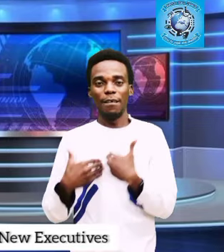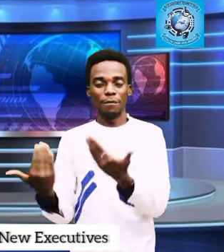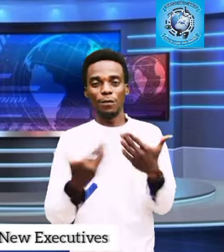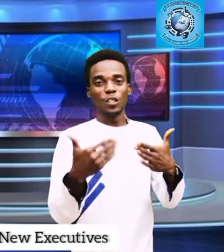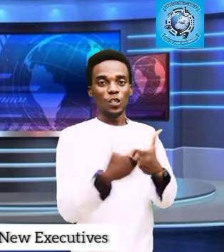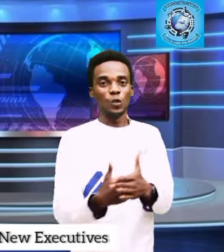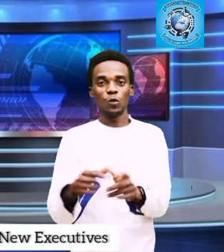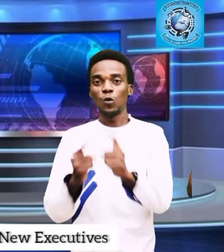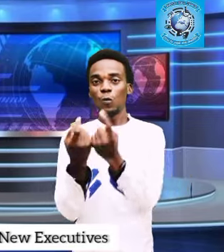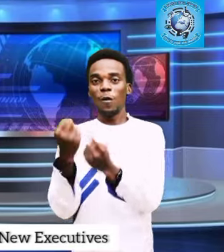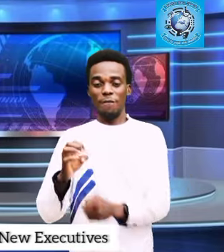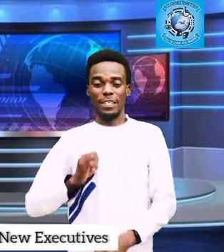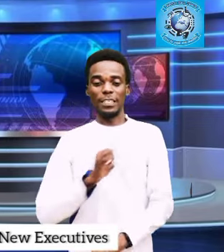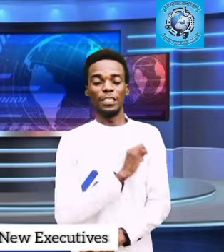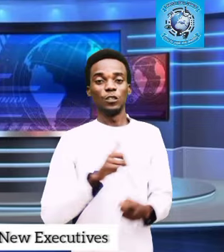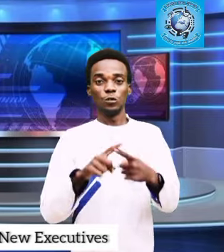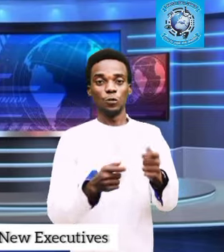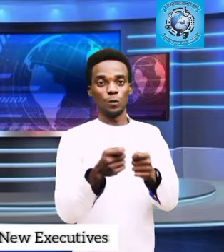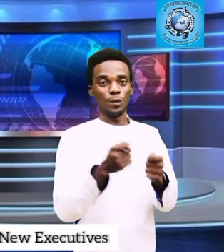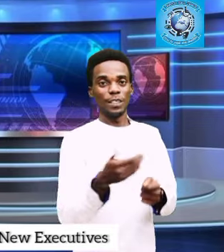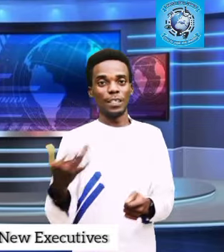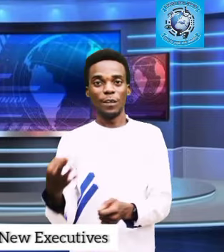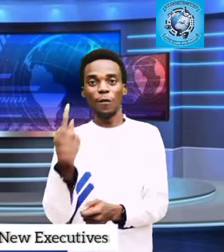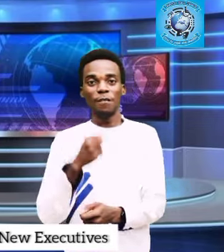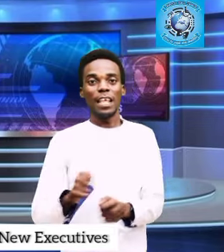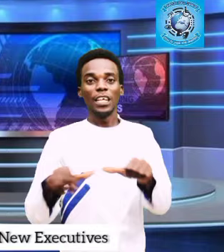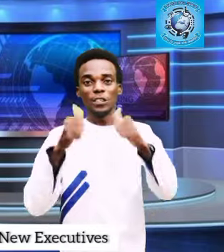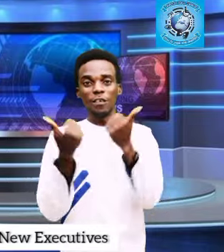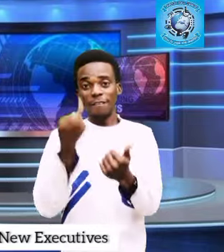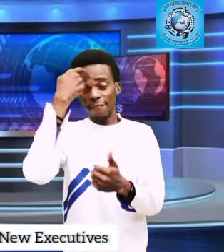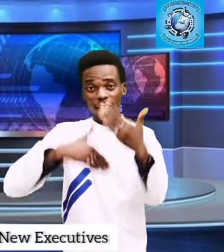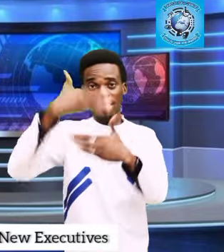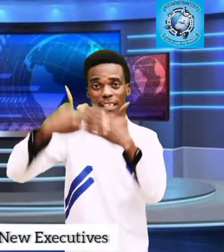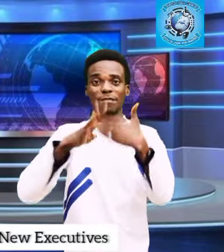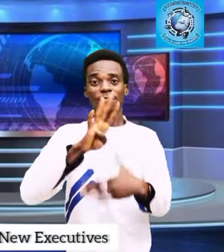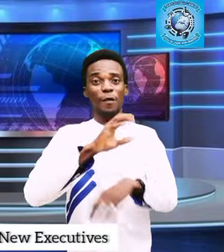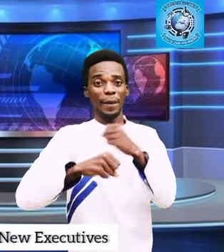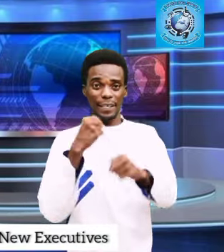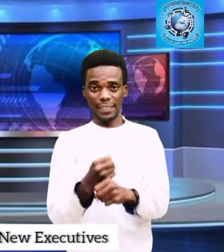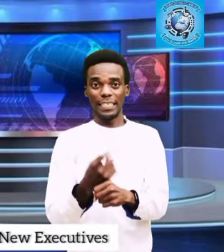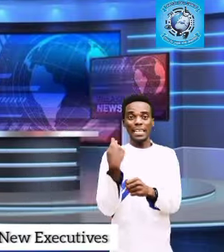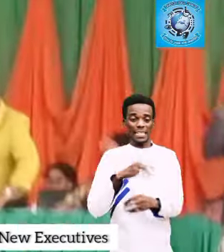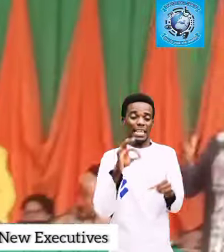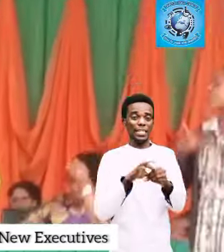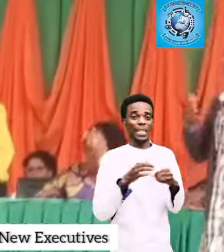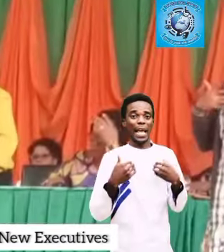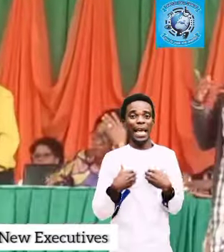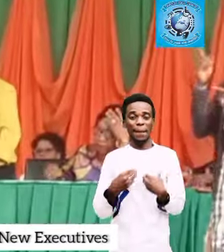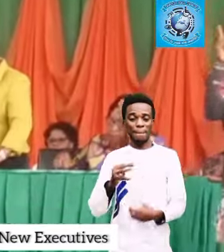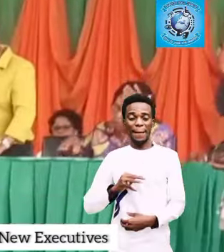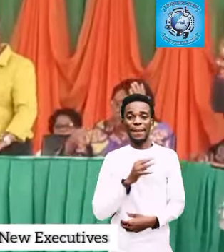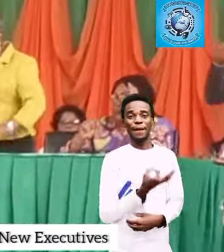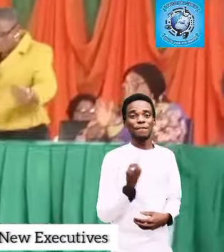of executives to pilot affairs of the association for the next 4 years. The election had members of